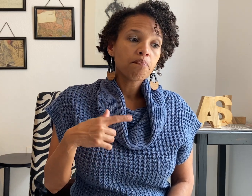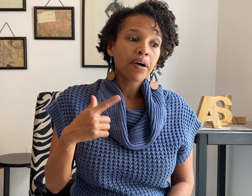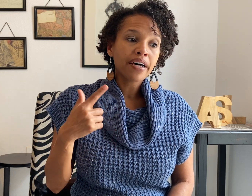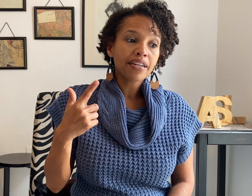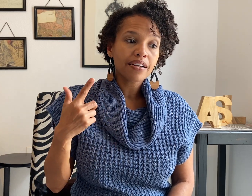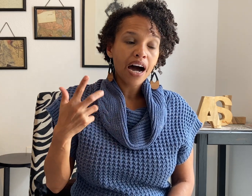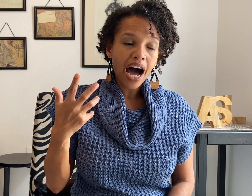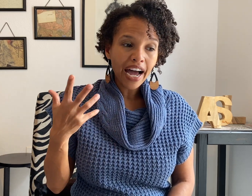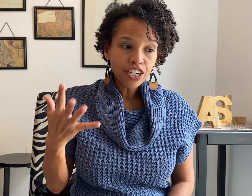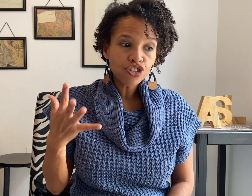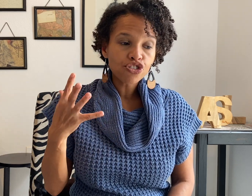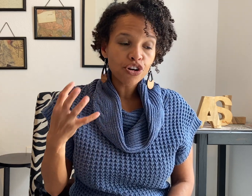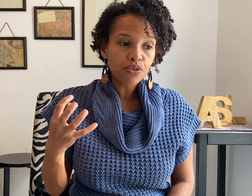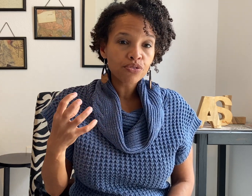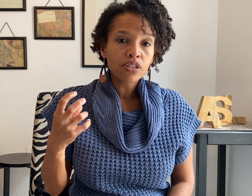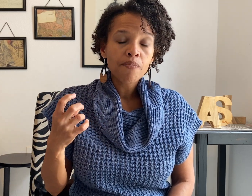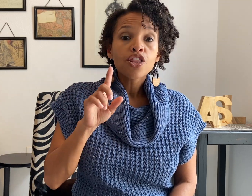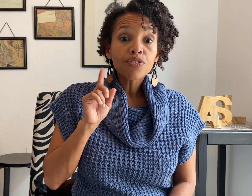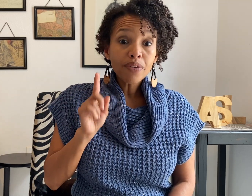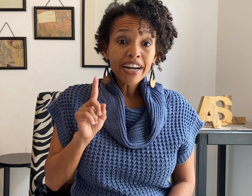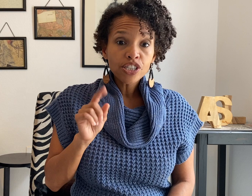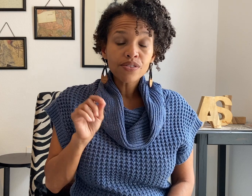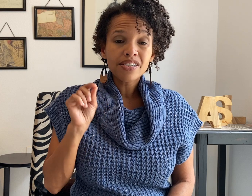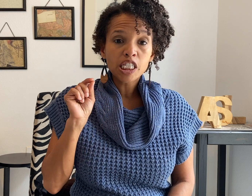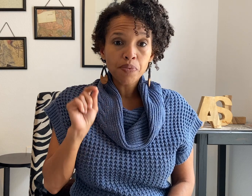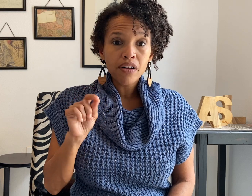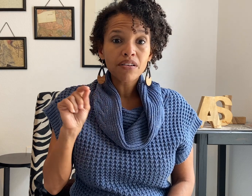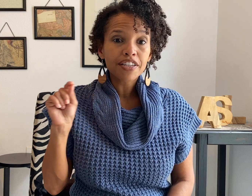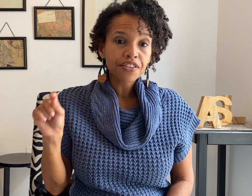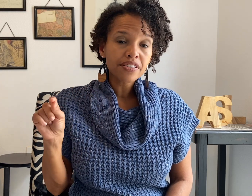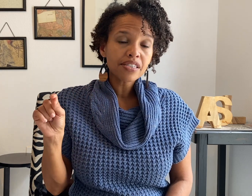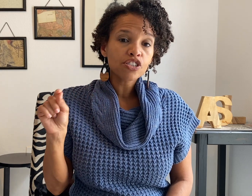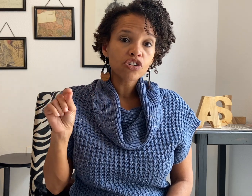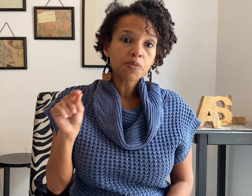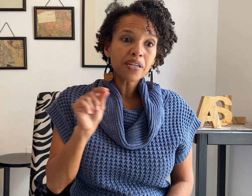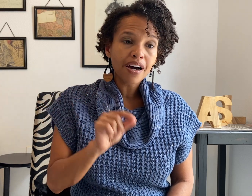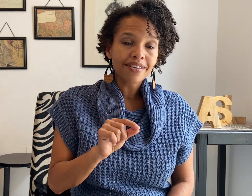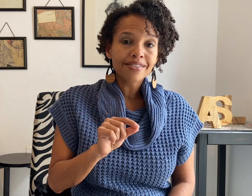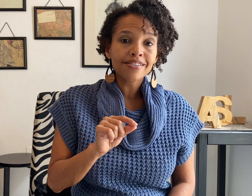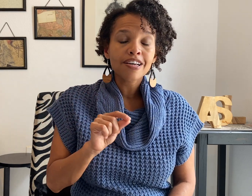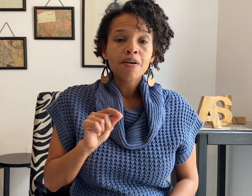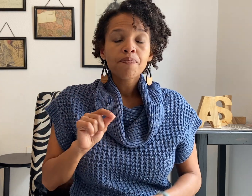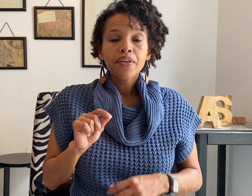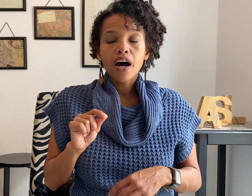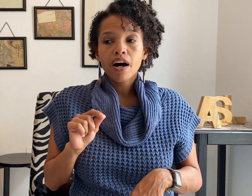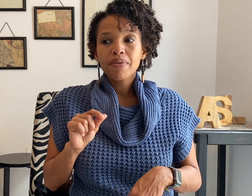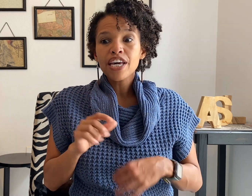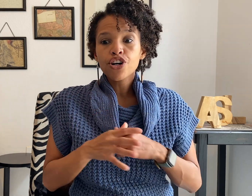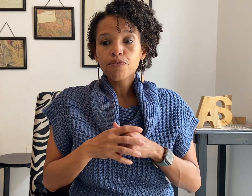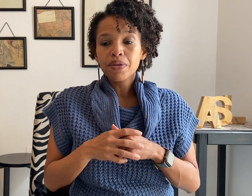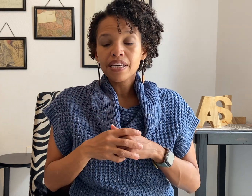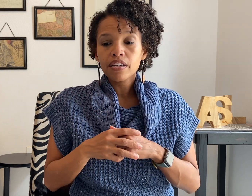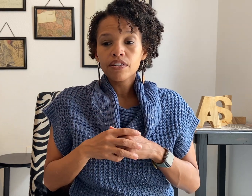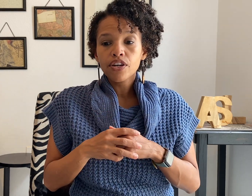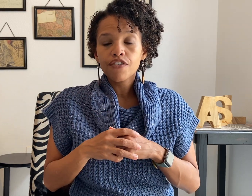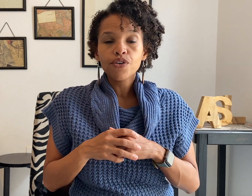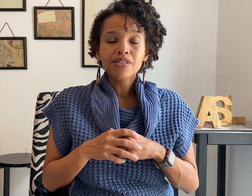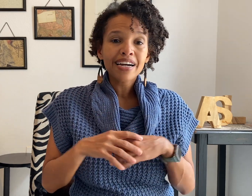But the reason why I chose to spell clearance is just because it could be, if you sign